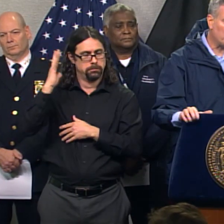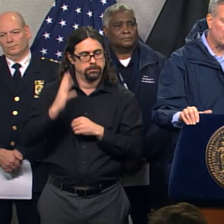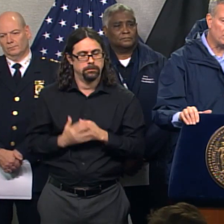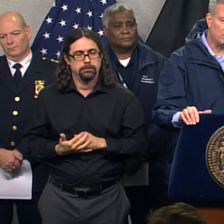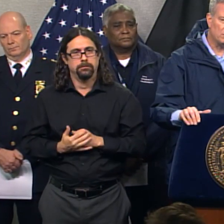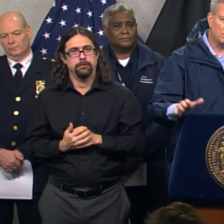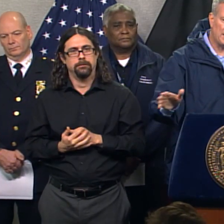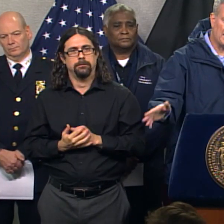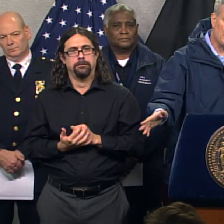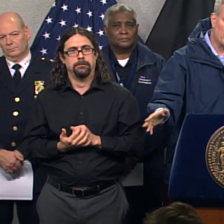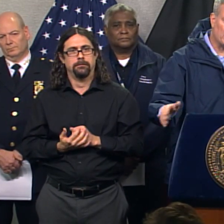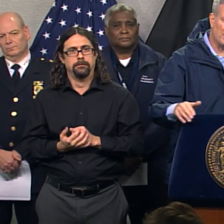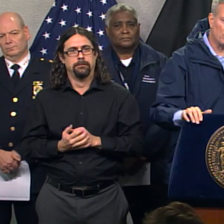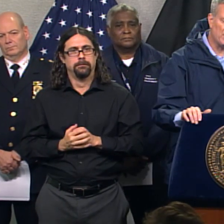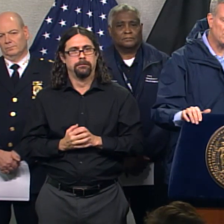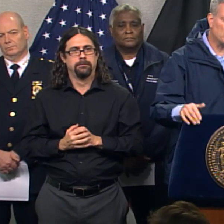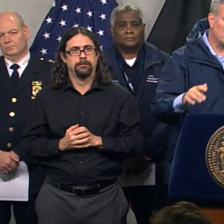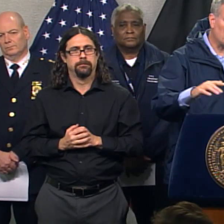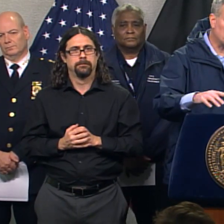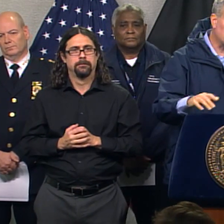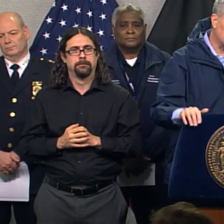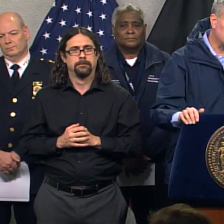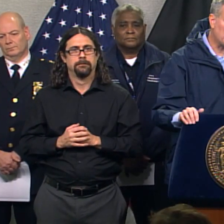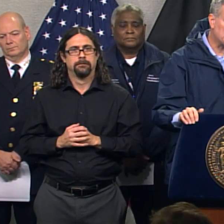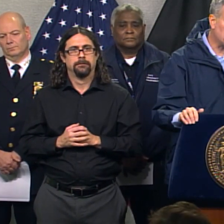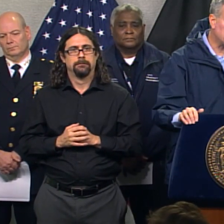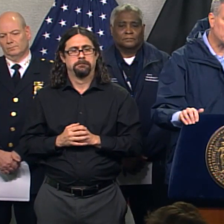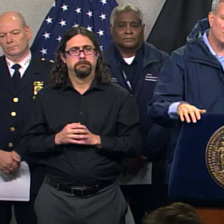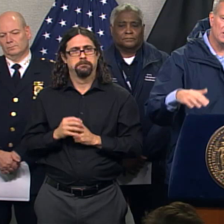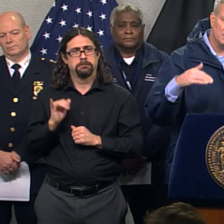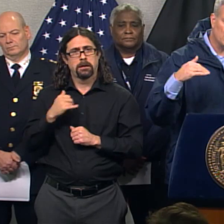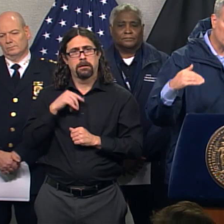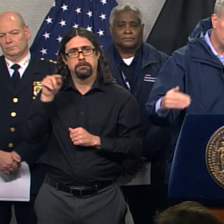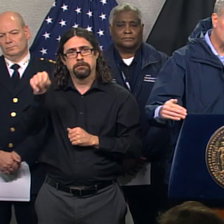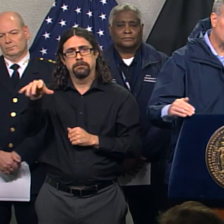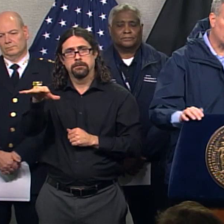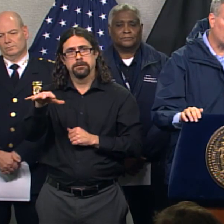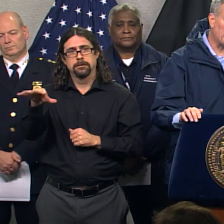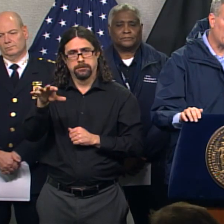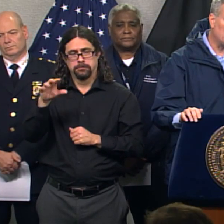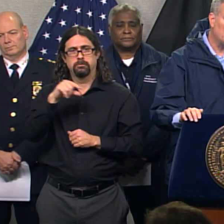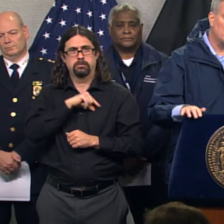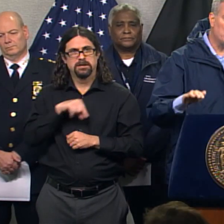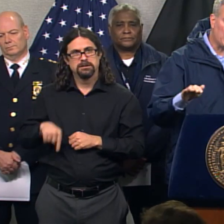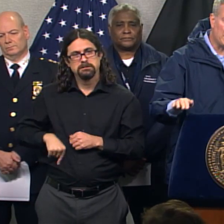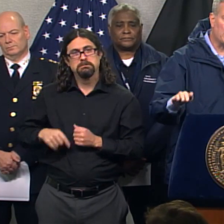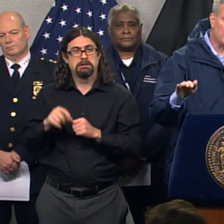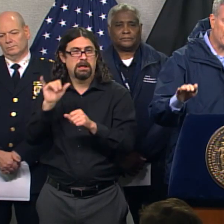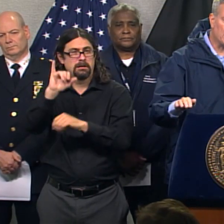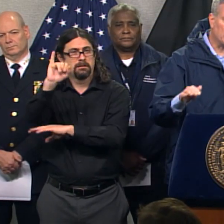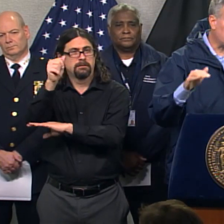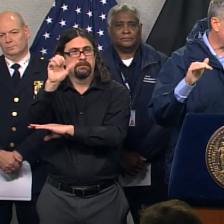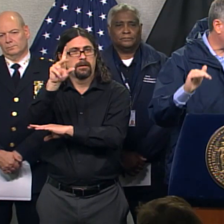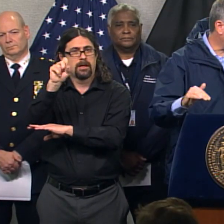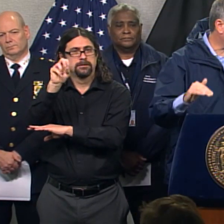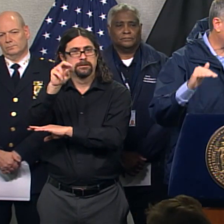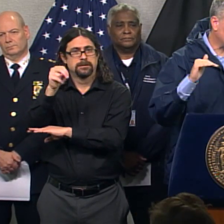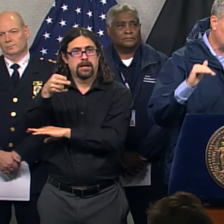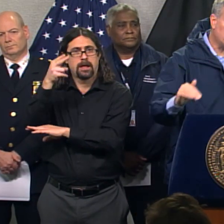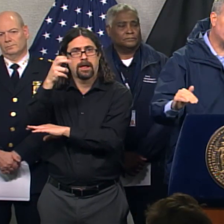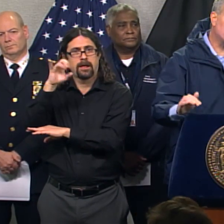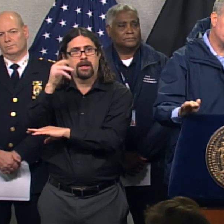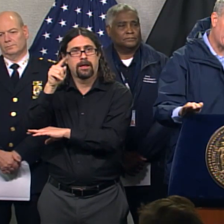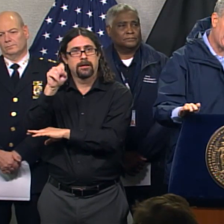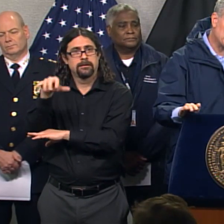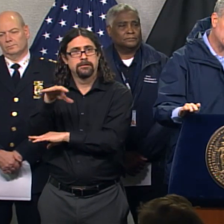both that area around Ravenswood. I walked around Jackson Heights a bit. Real cold out. But I think, again, sanitation did a